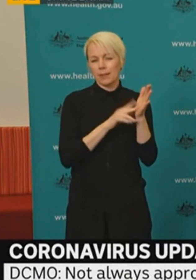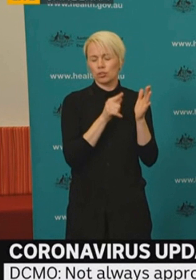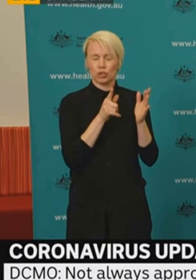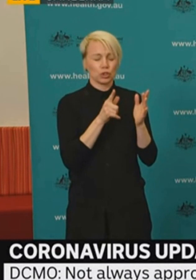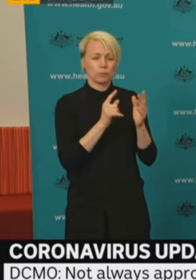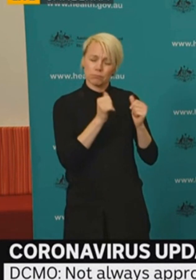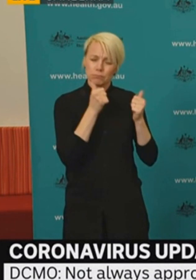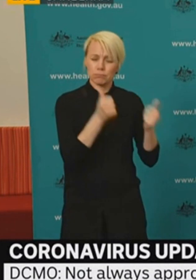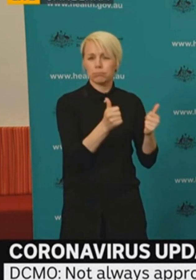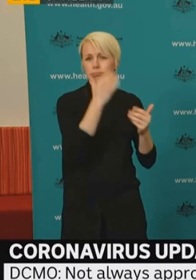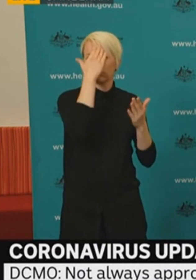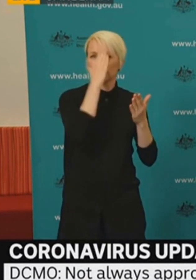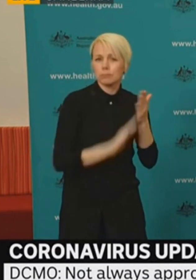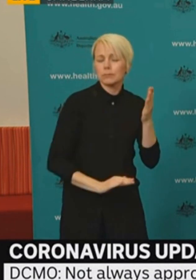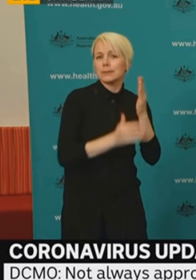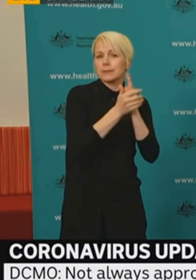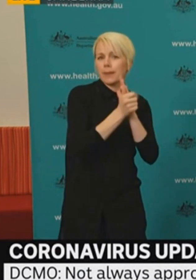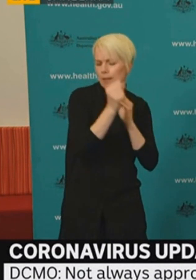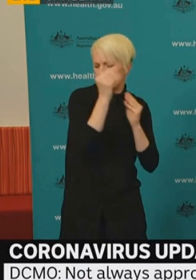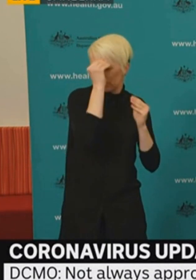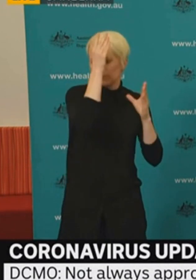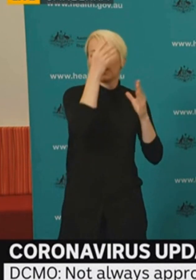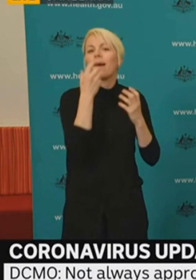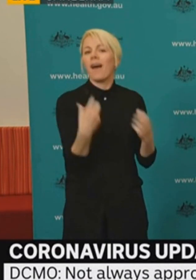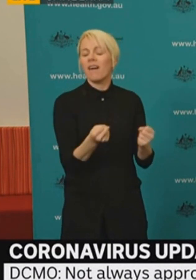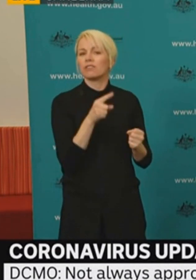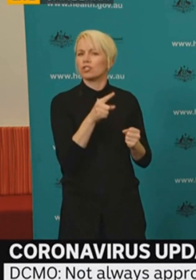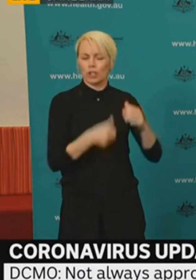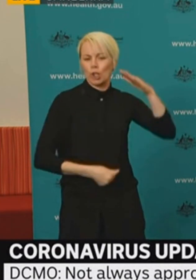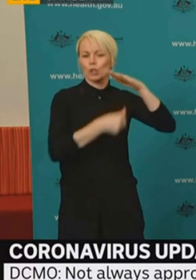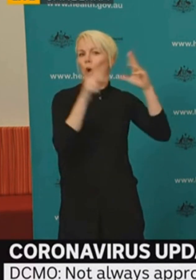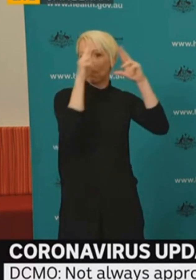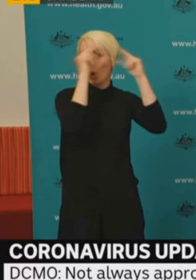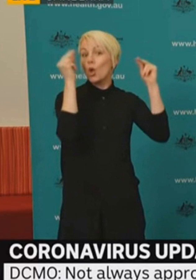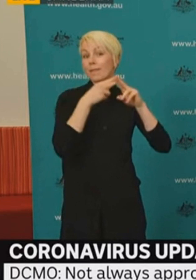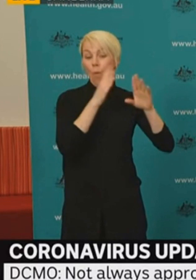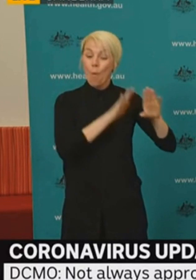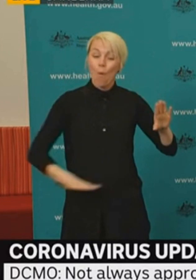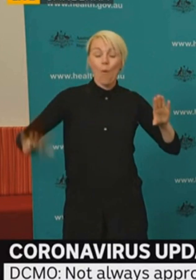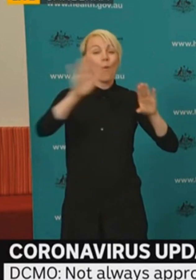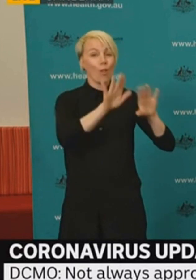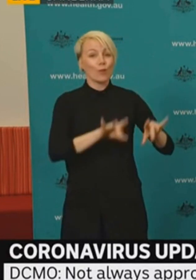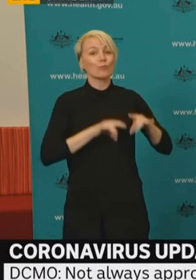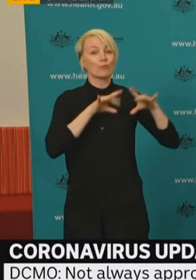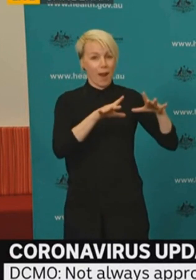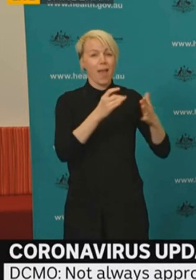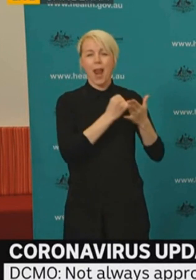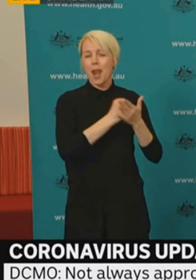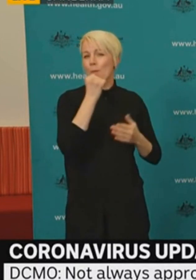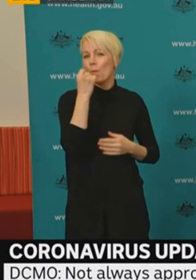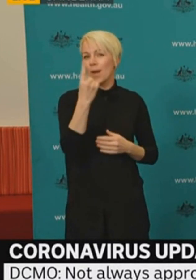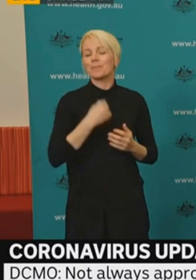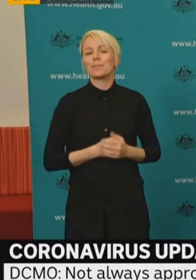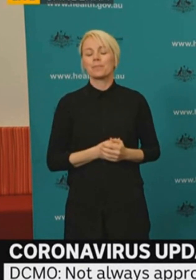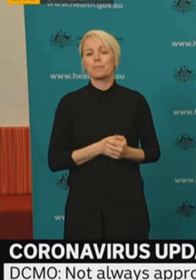emergency management experience and, of course, is one of our country's leading nurses, in fact, the leading nurse of the country. Alison's comments